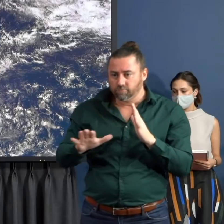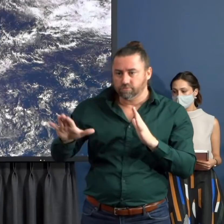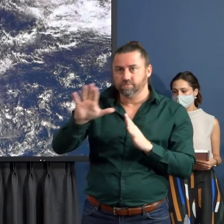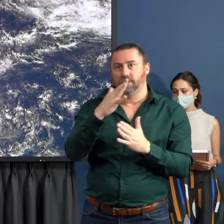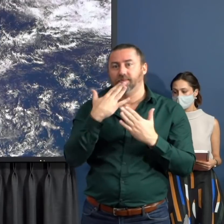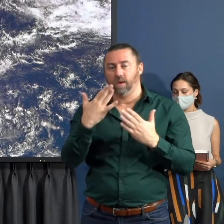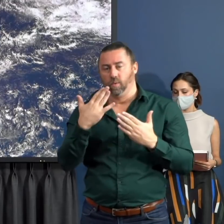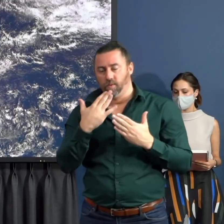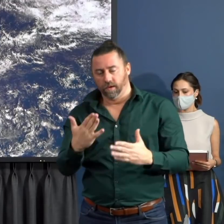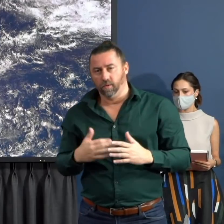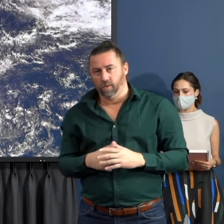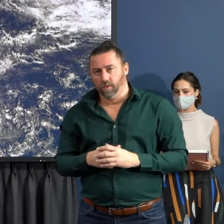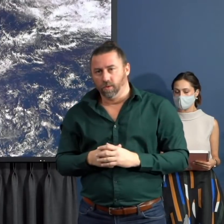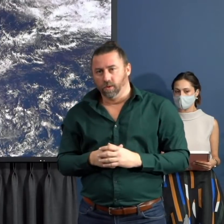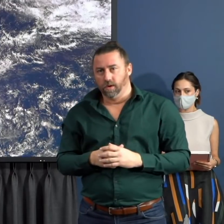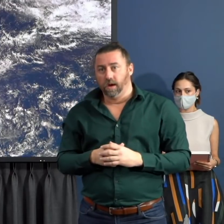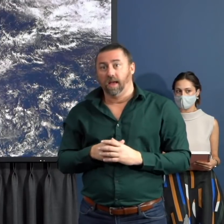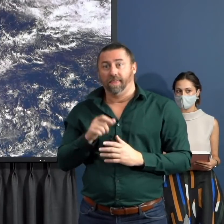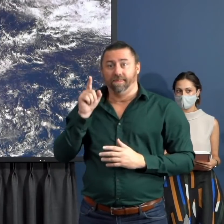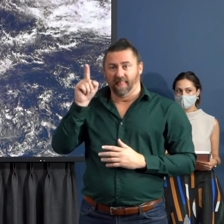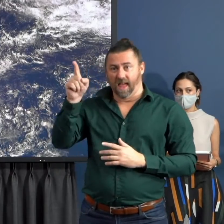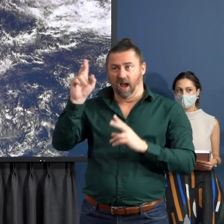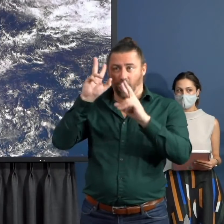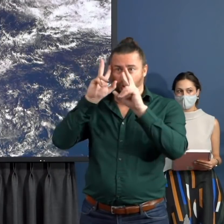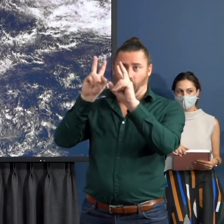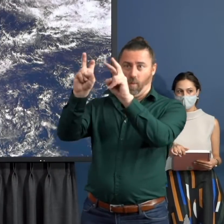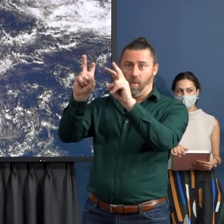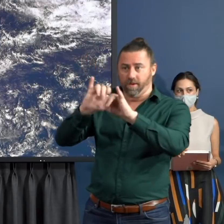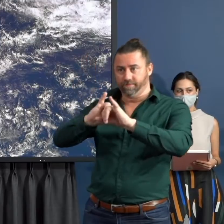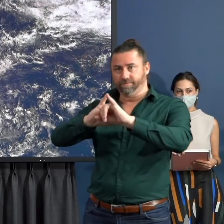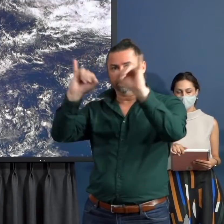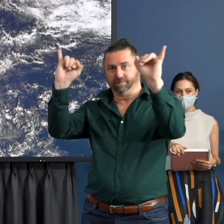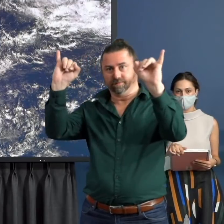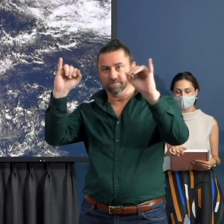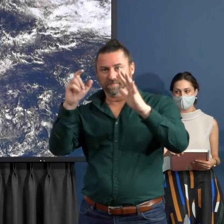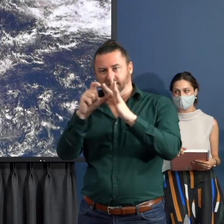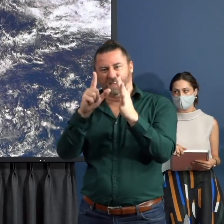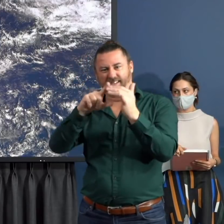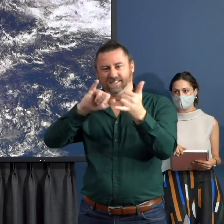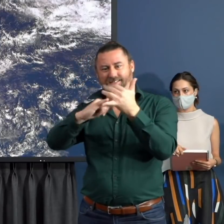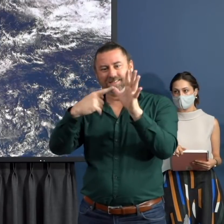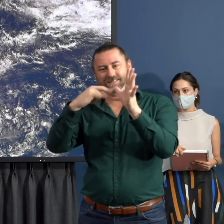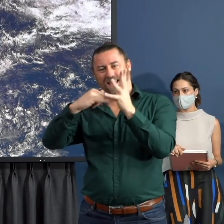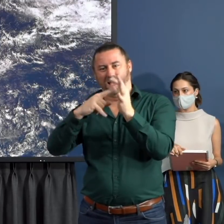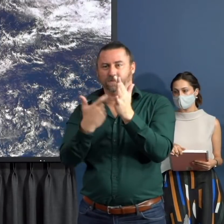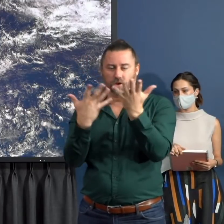and it has been declared a disaster declaration area, which means